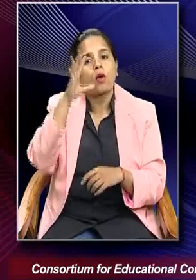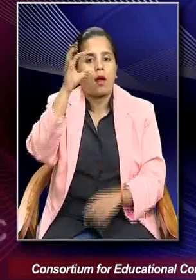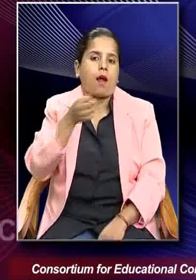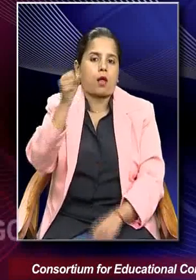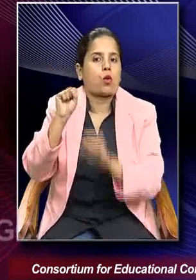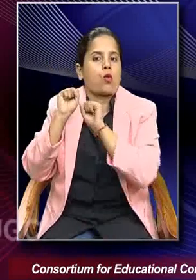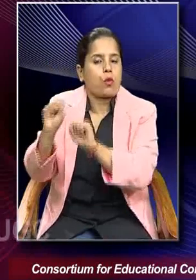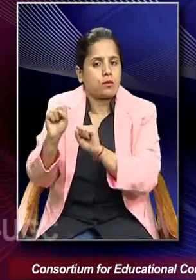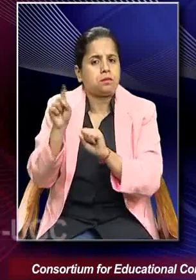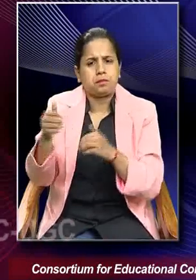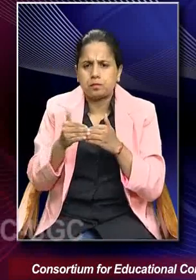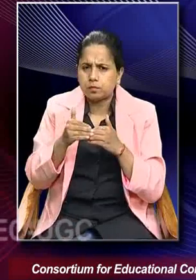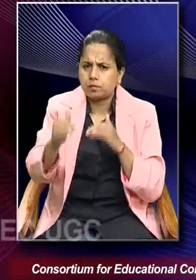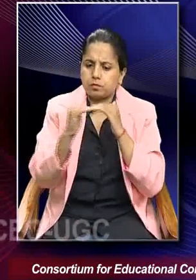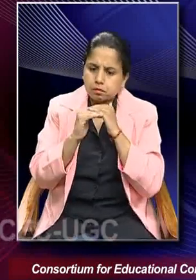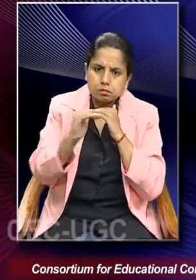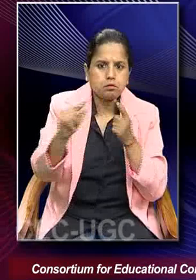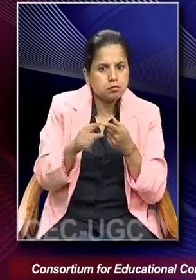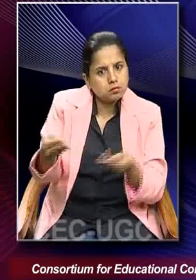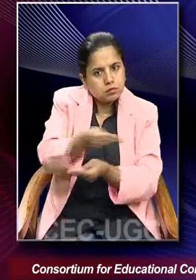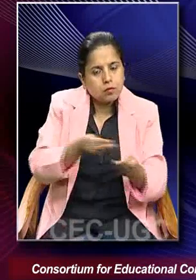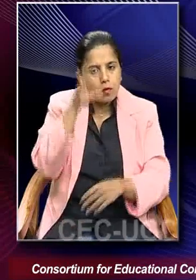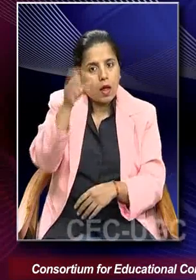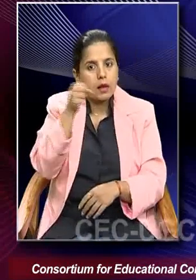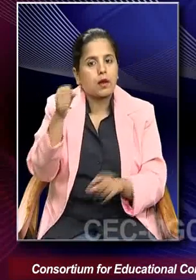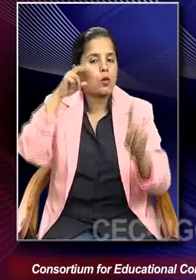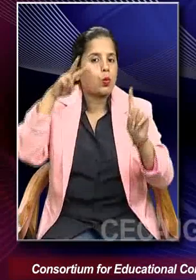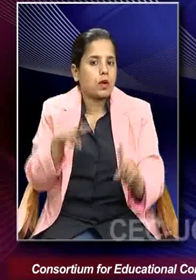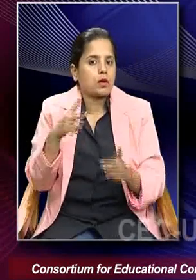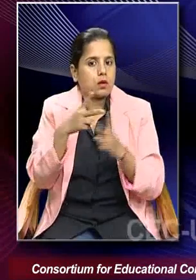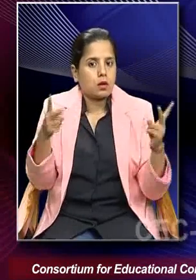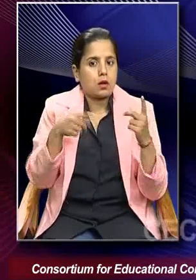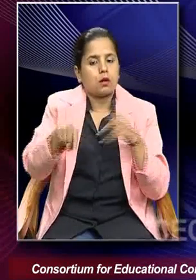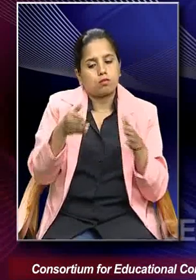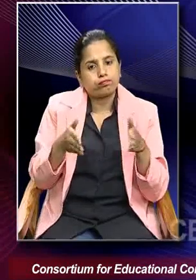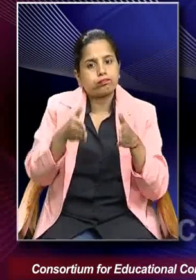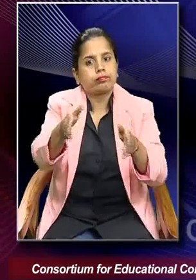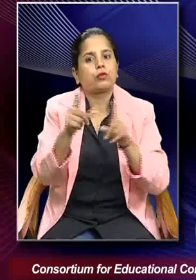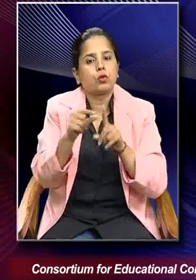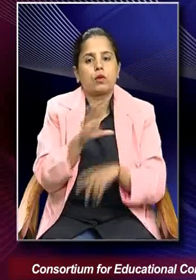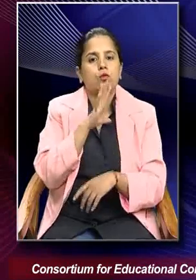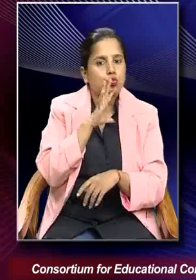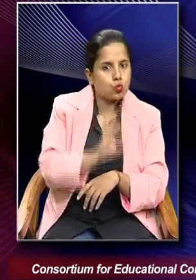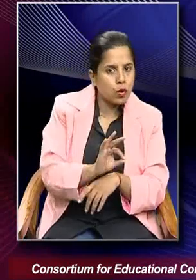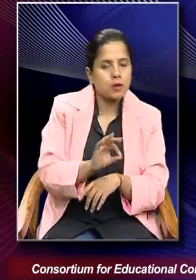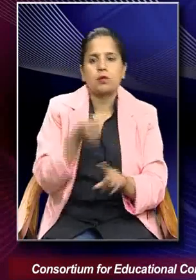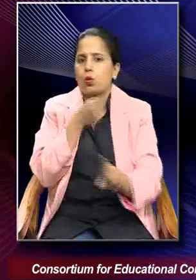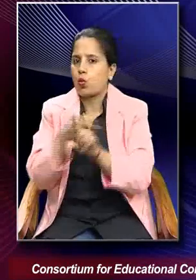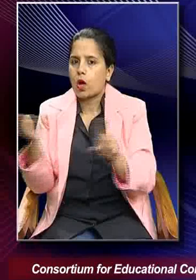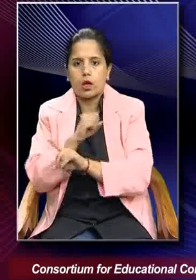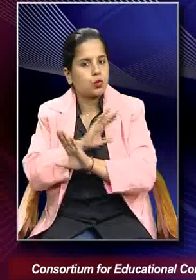forward, which finds its foundation with Gandhian perception and pathways of truth and